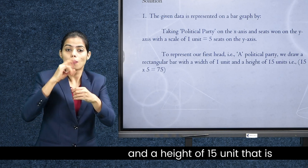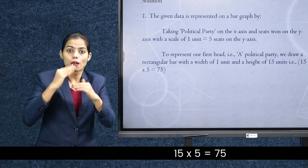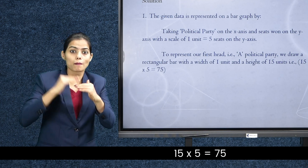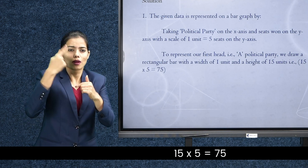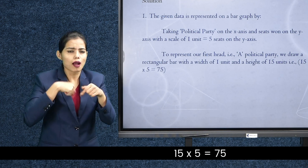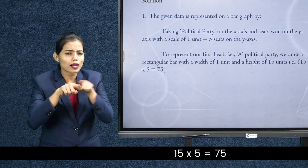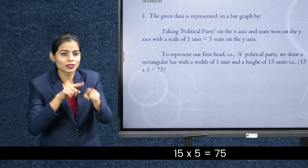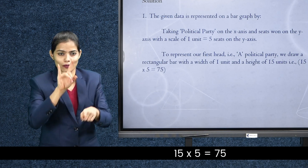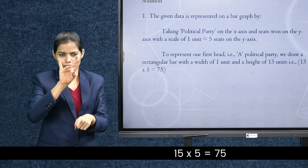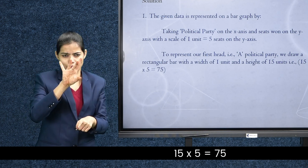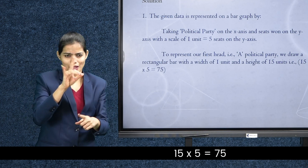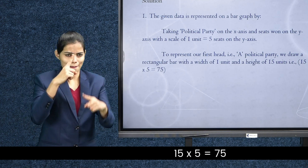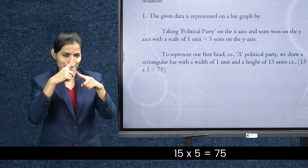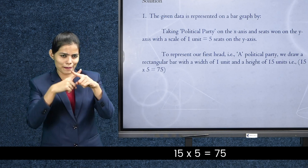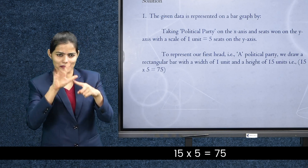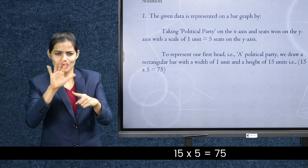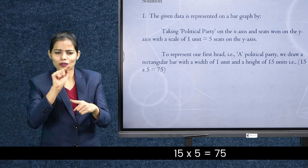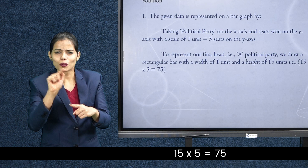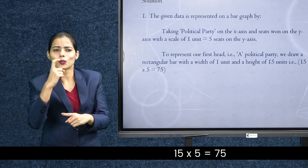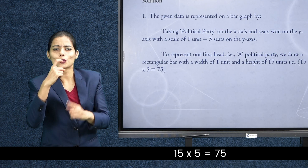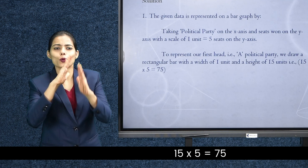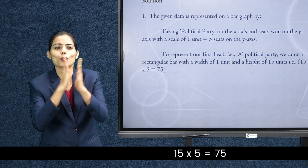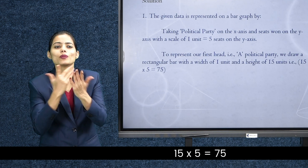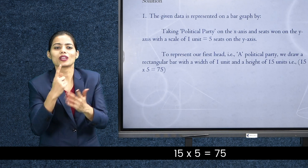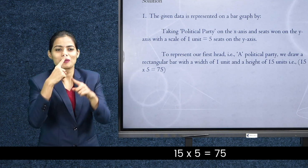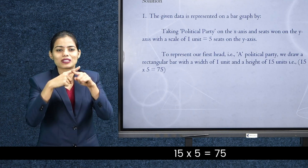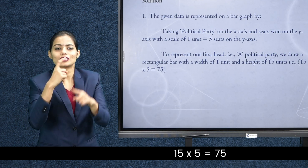15 into 5 is equal to 75.